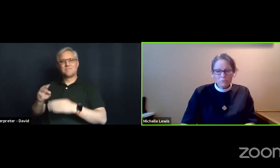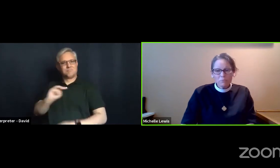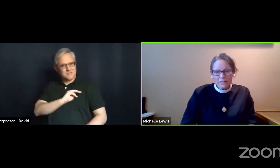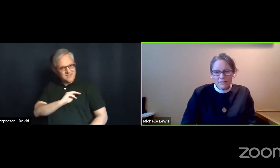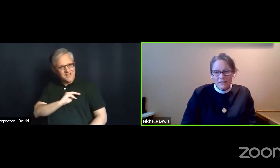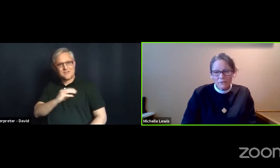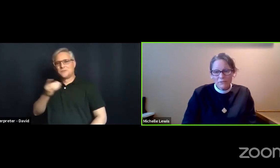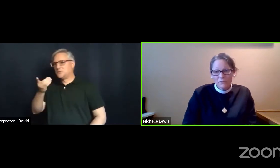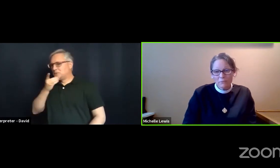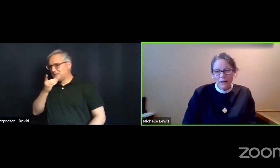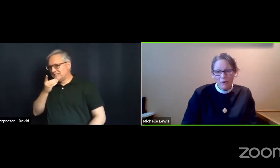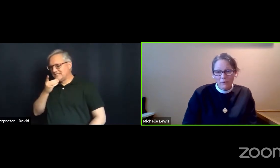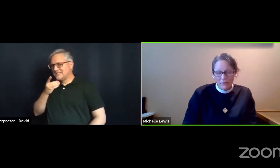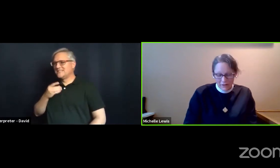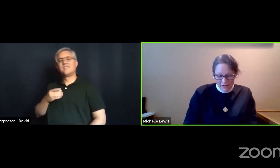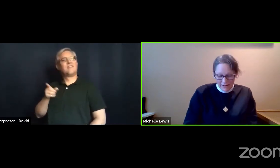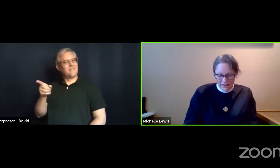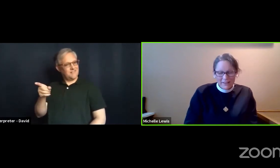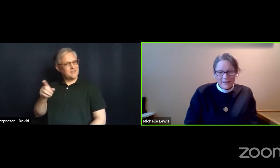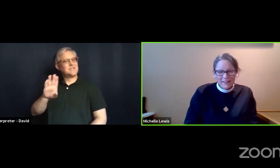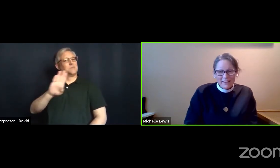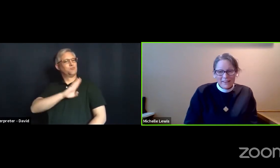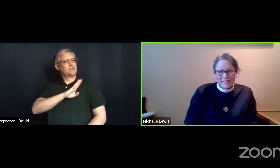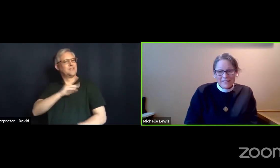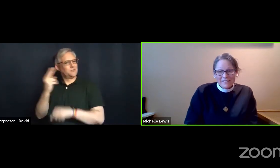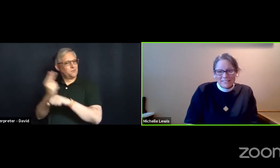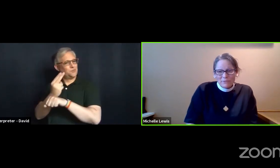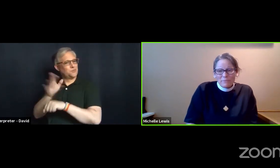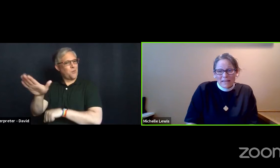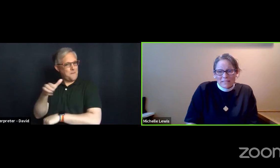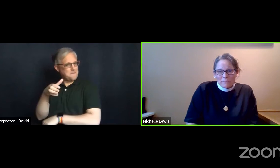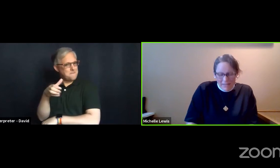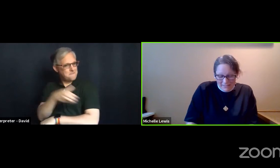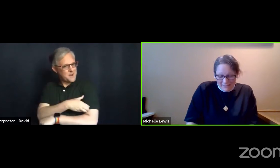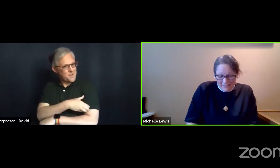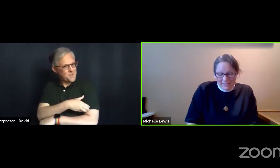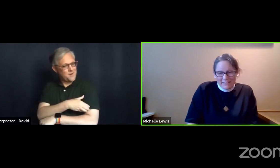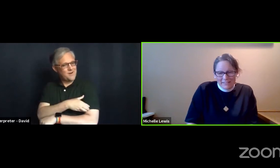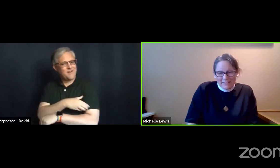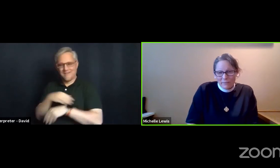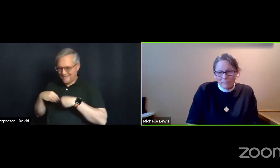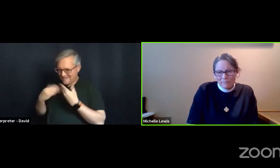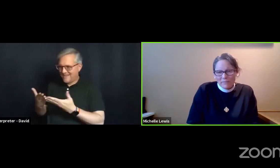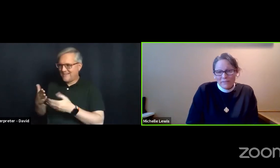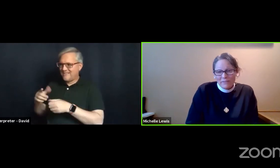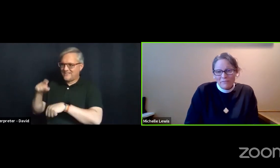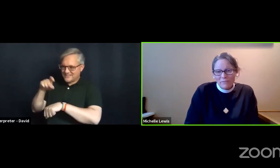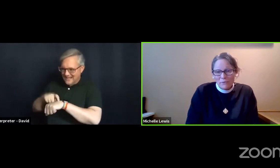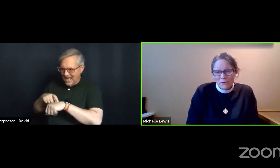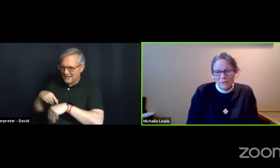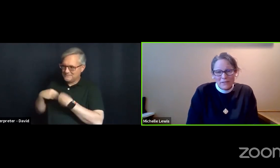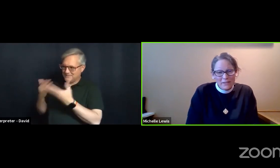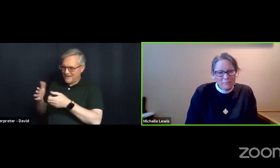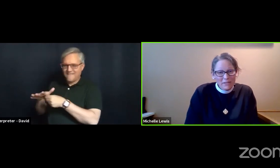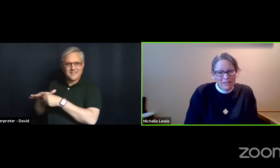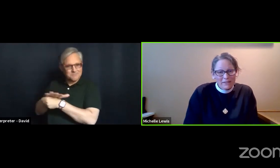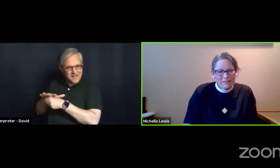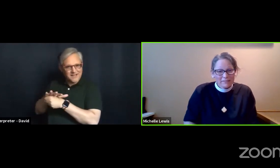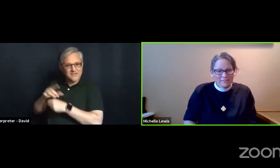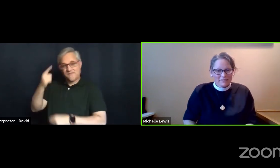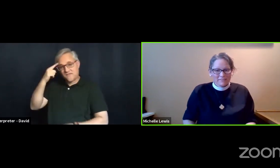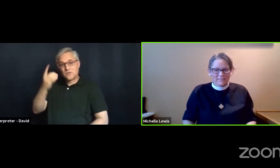So Brenda used her power to make space and time for Dorothy and